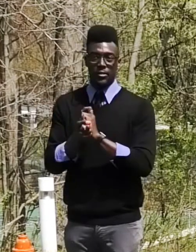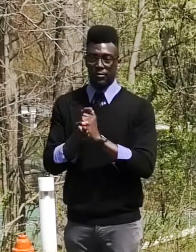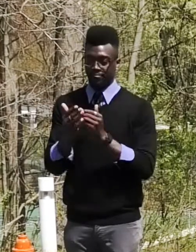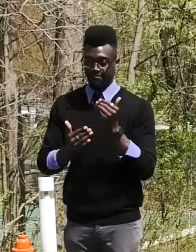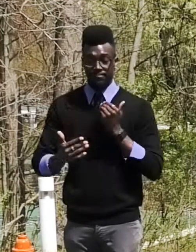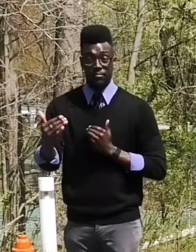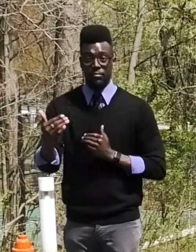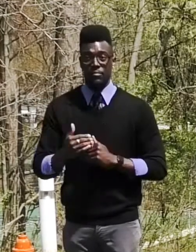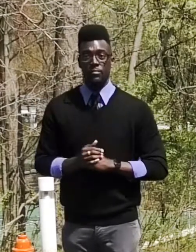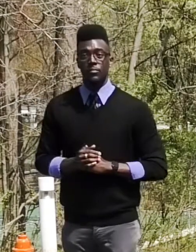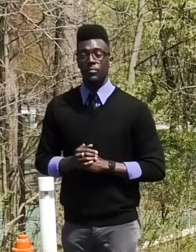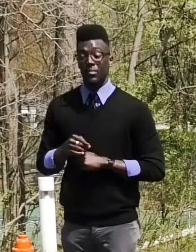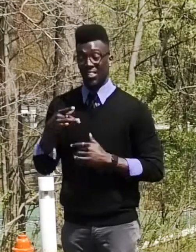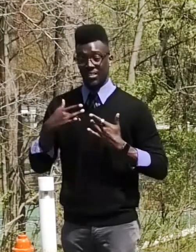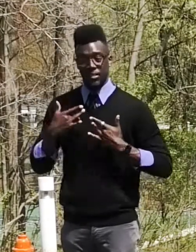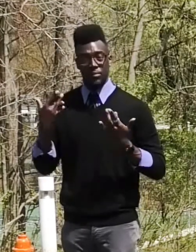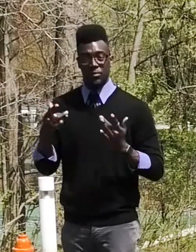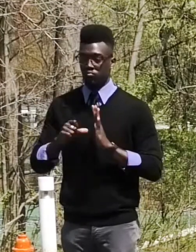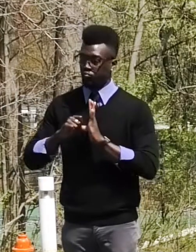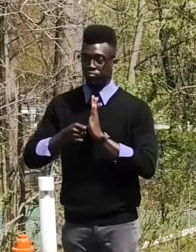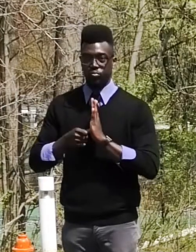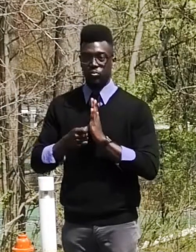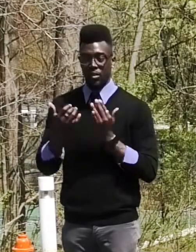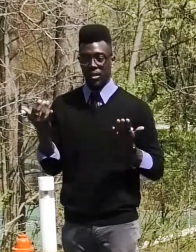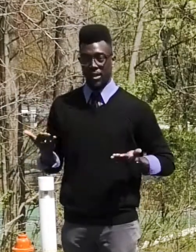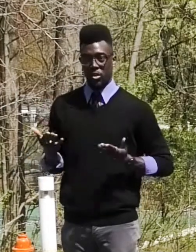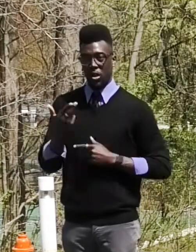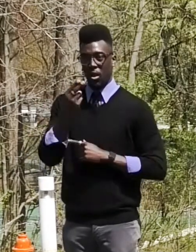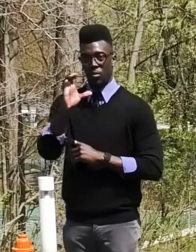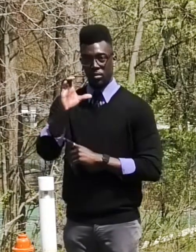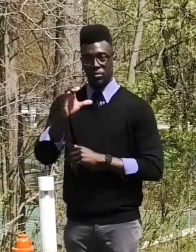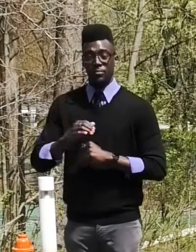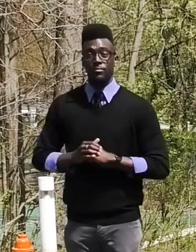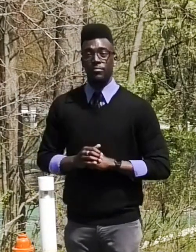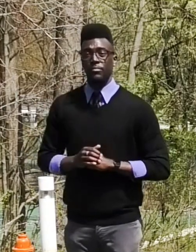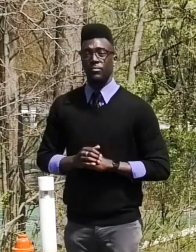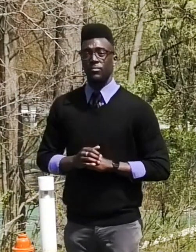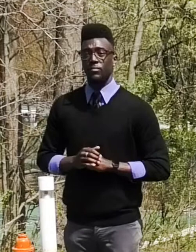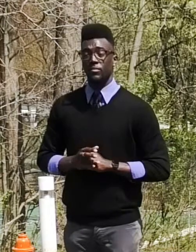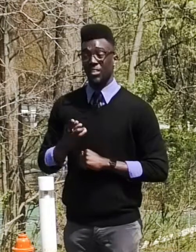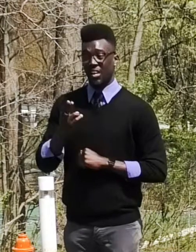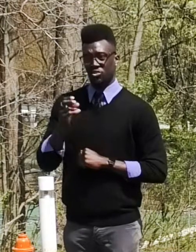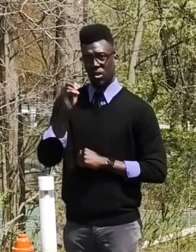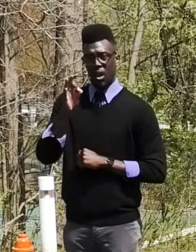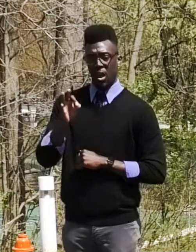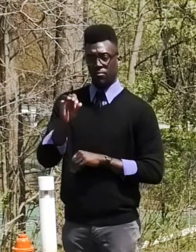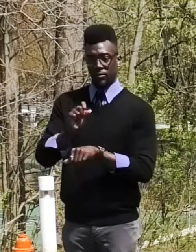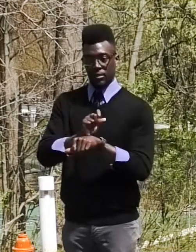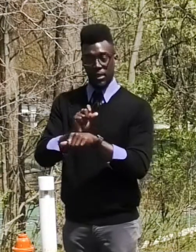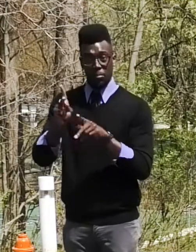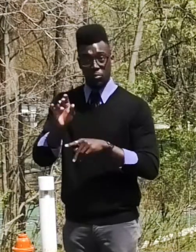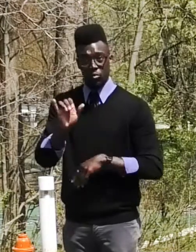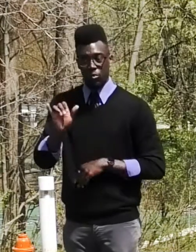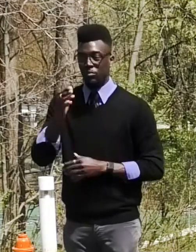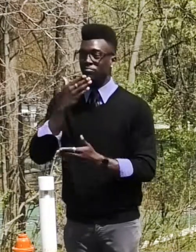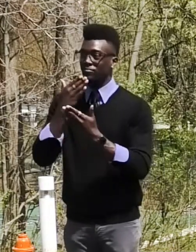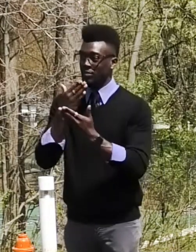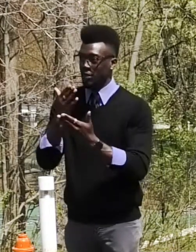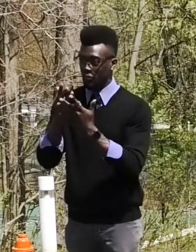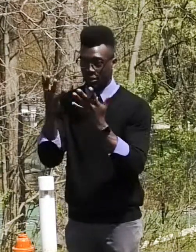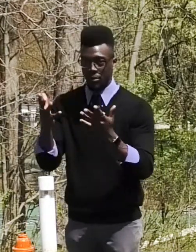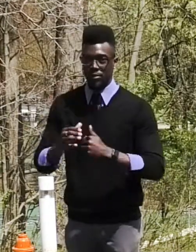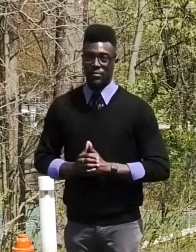significant event in the history of Howard County, a county which has a history of enslaved people as well. So thank you very